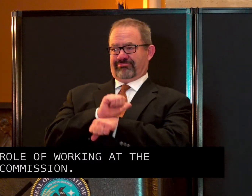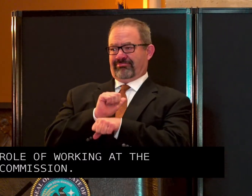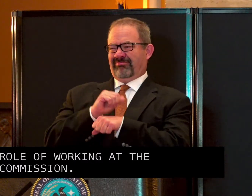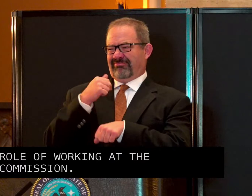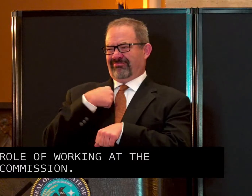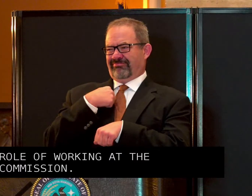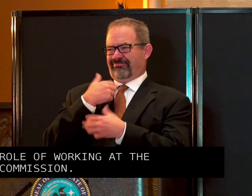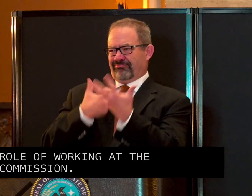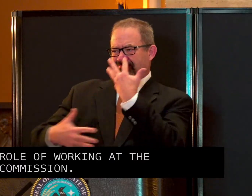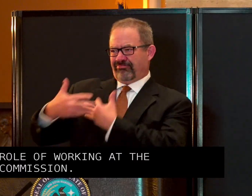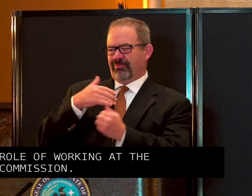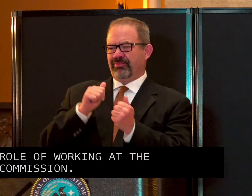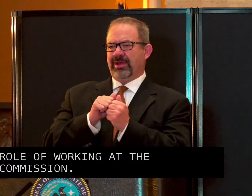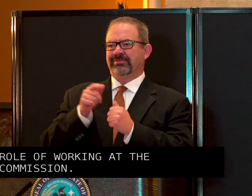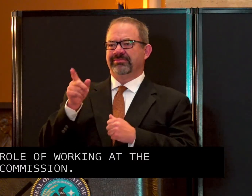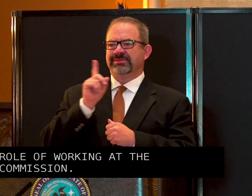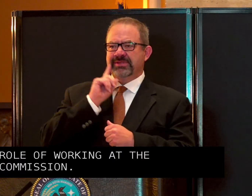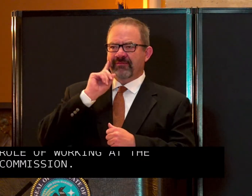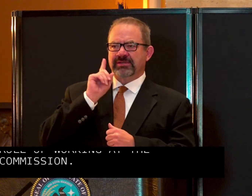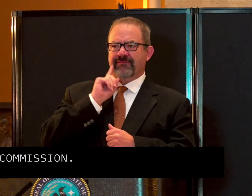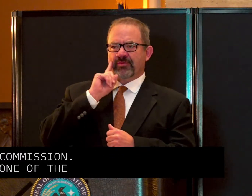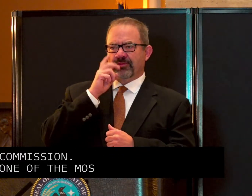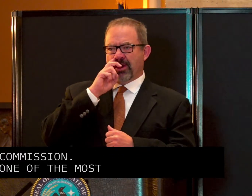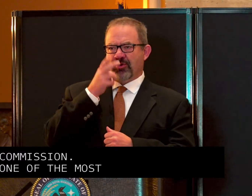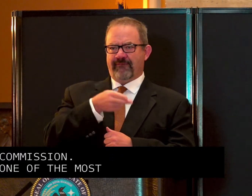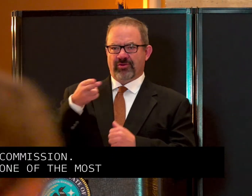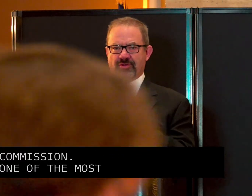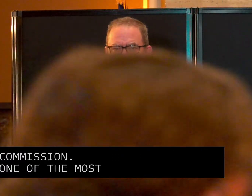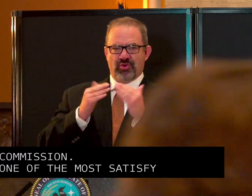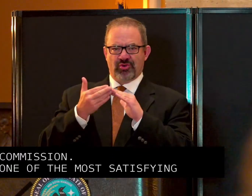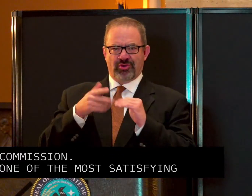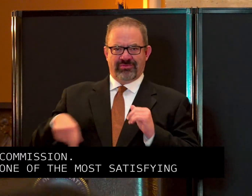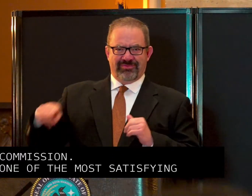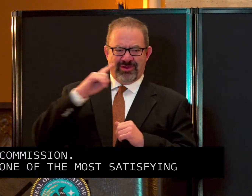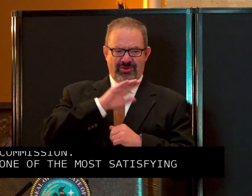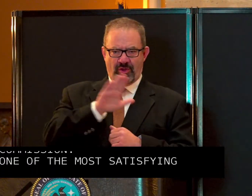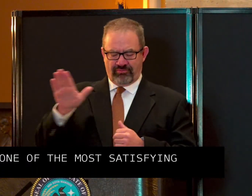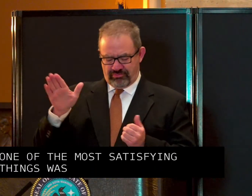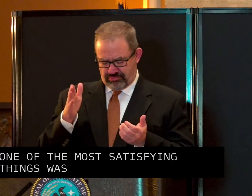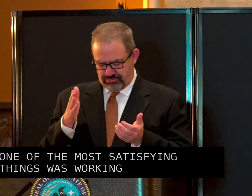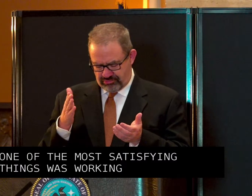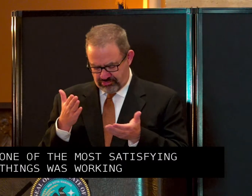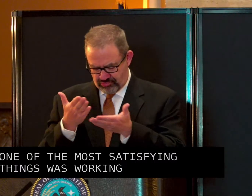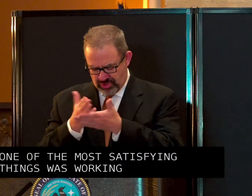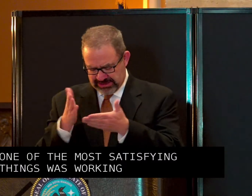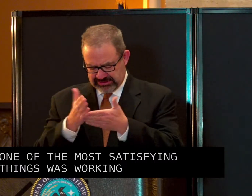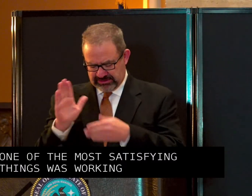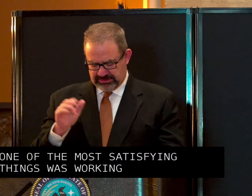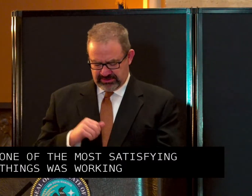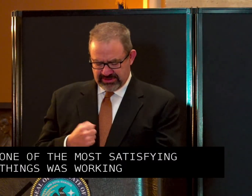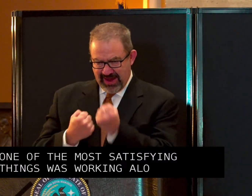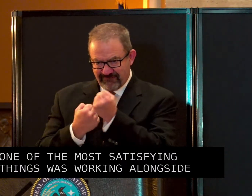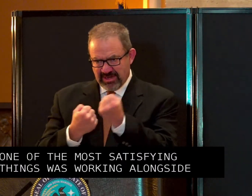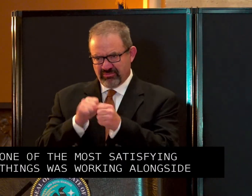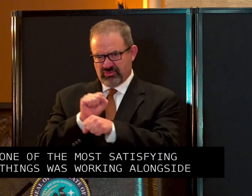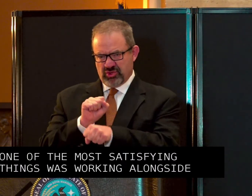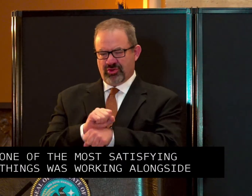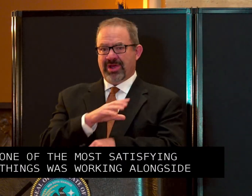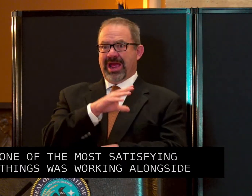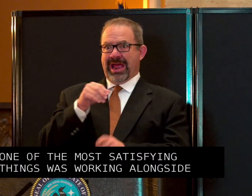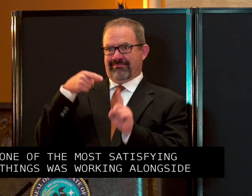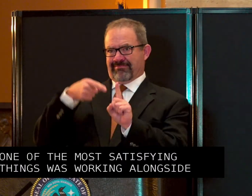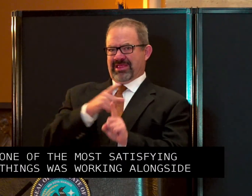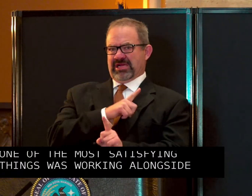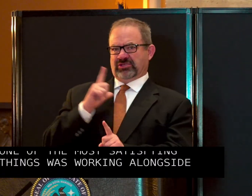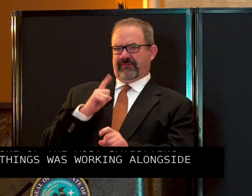One of the most satisfying things was working alongside the deaf, deafblind, and hard of hearing